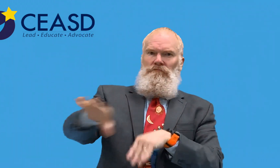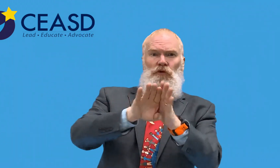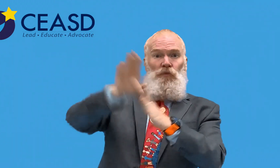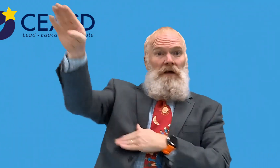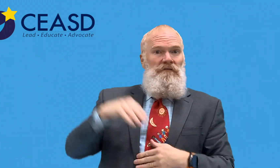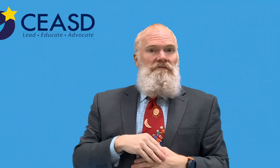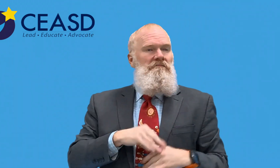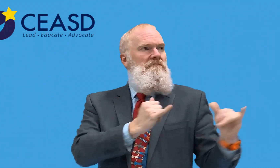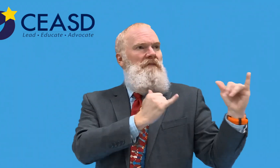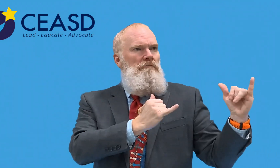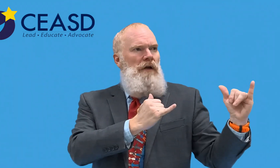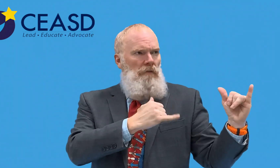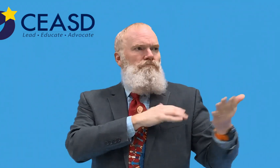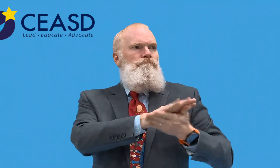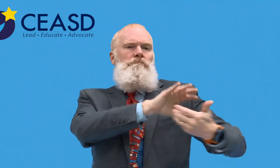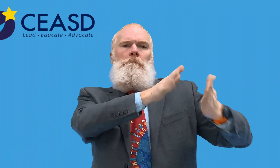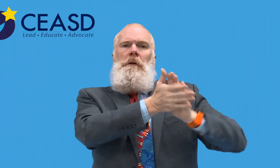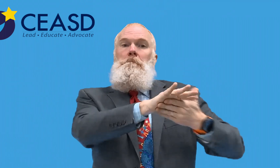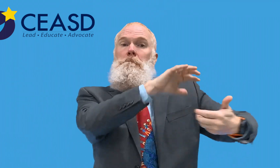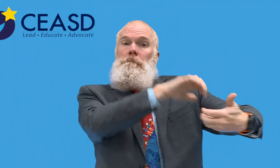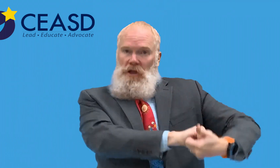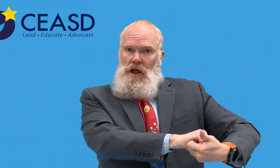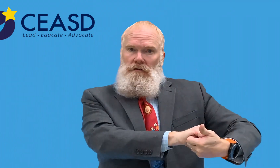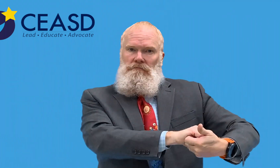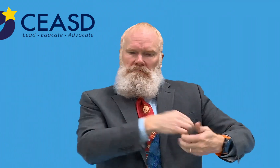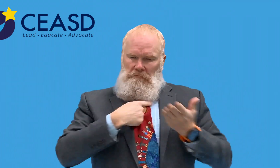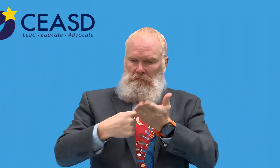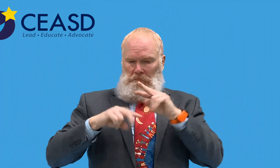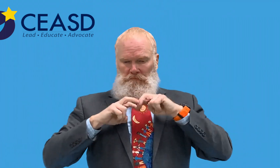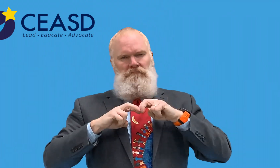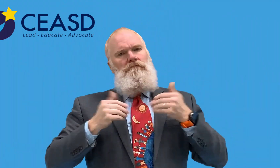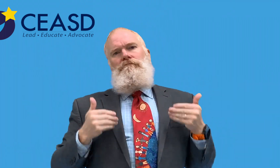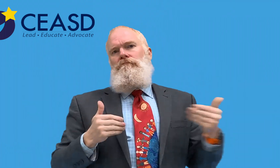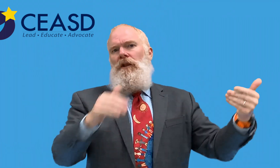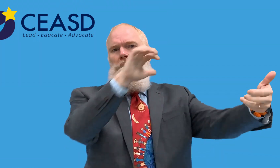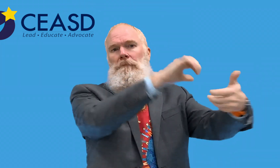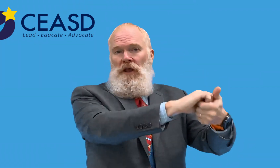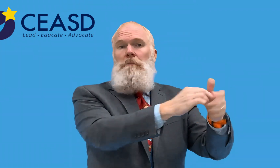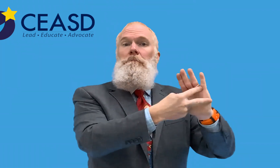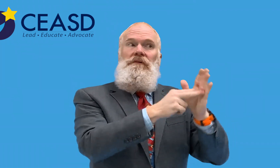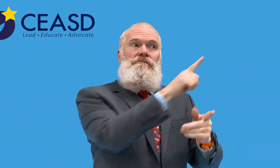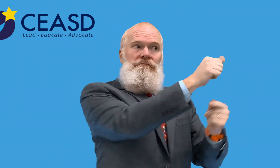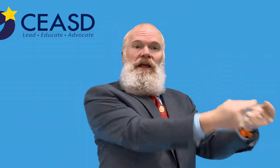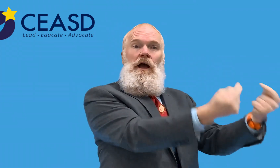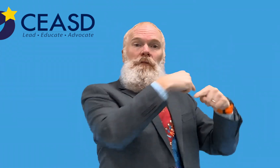wanting to see deaf children thrive. Following some analysis and discussion, the decision was made to officially partner with them, meaning